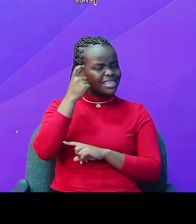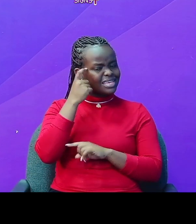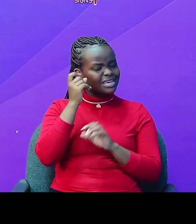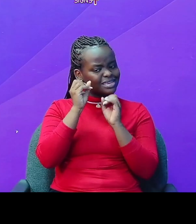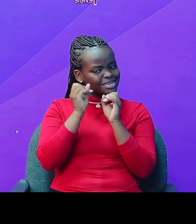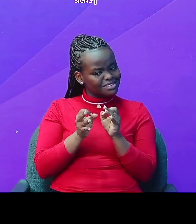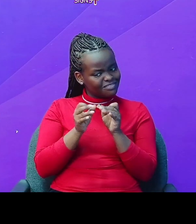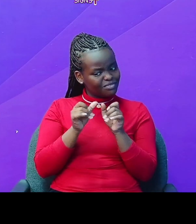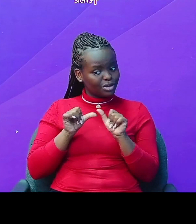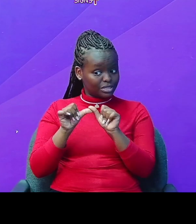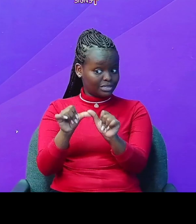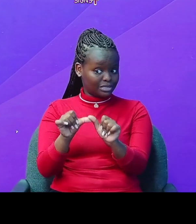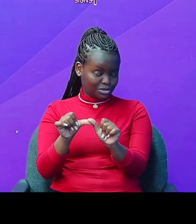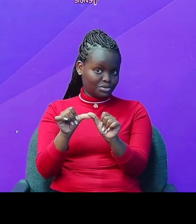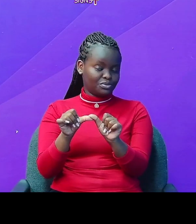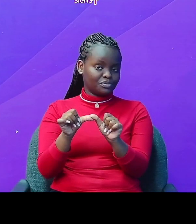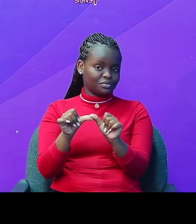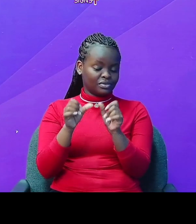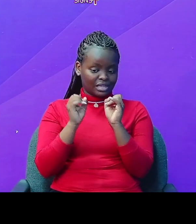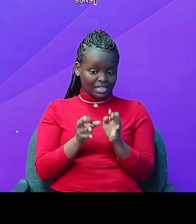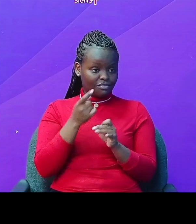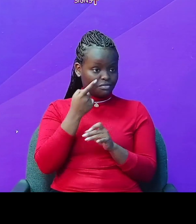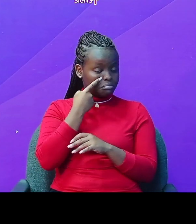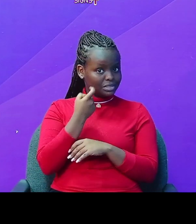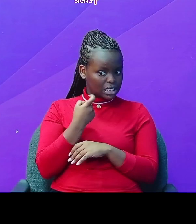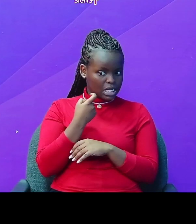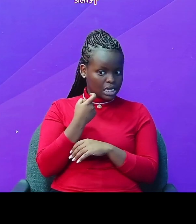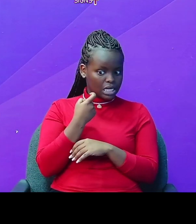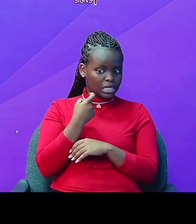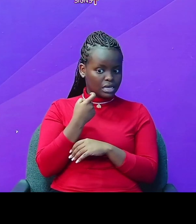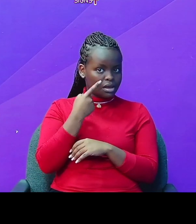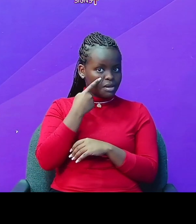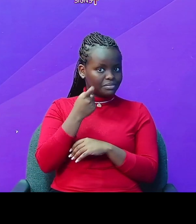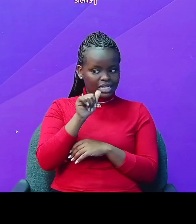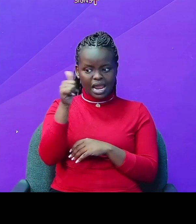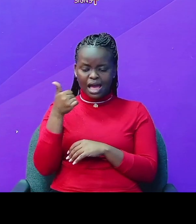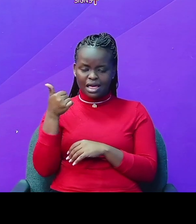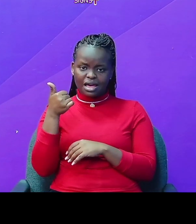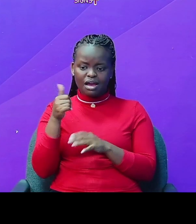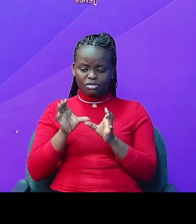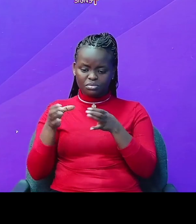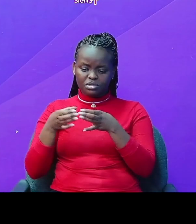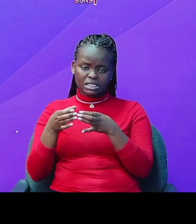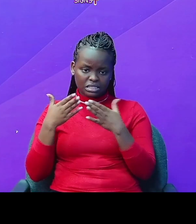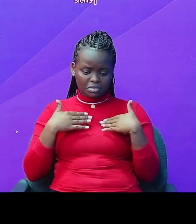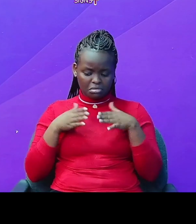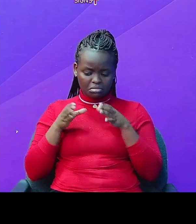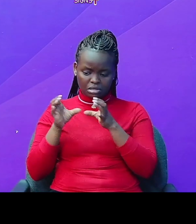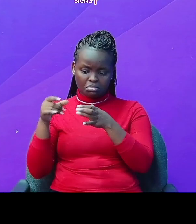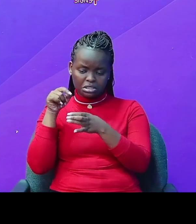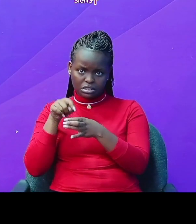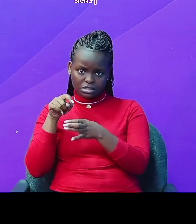if you continue if Michelle and the other community people in the community,